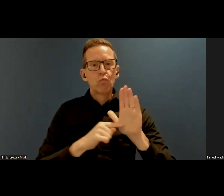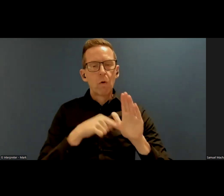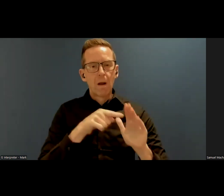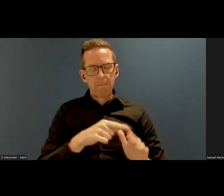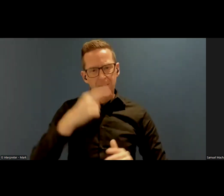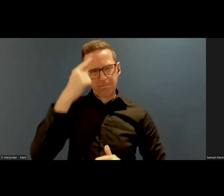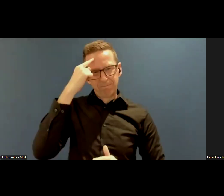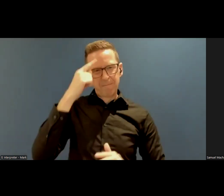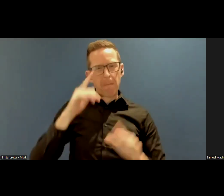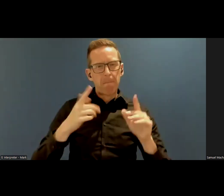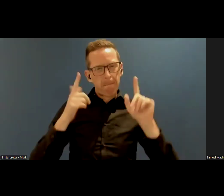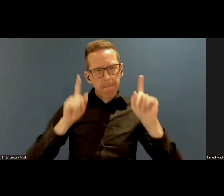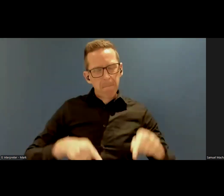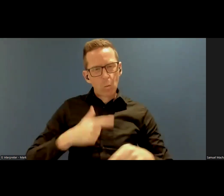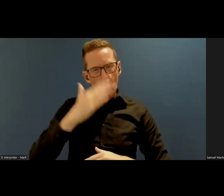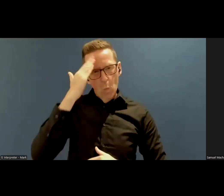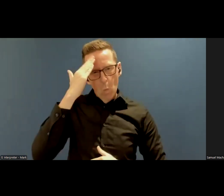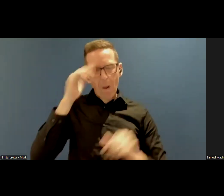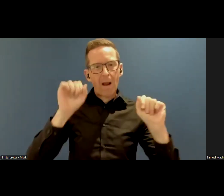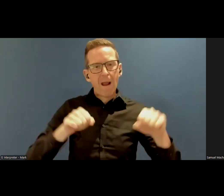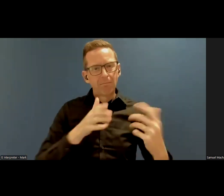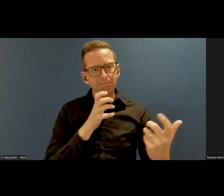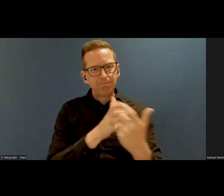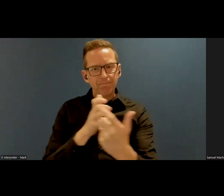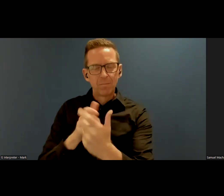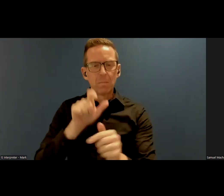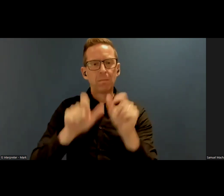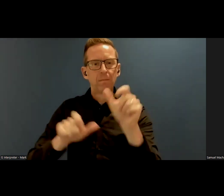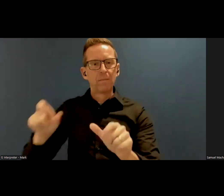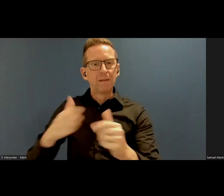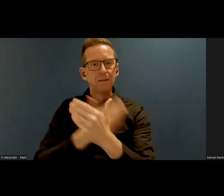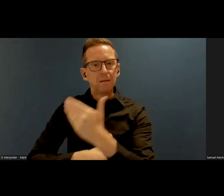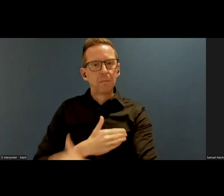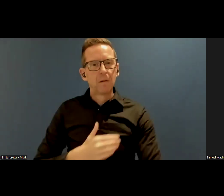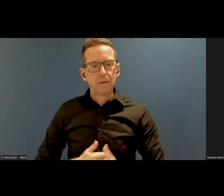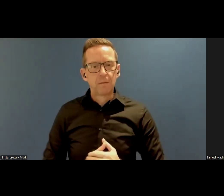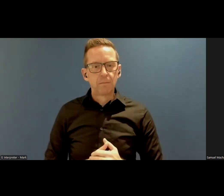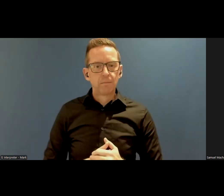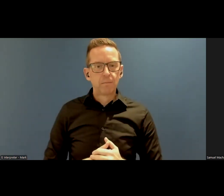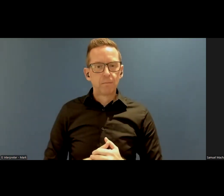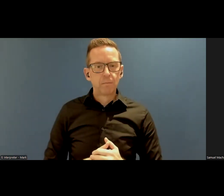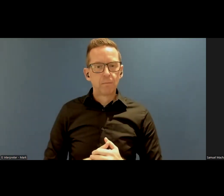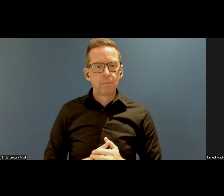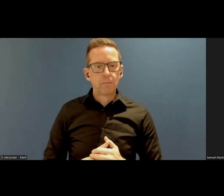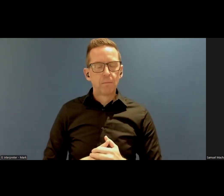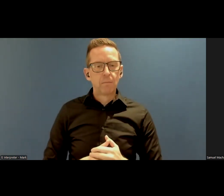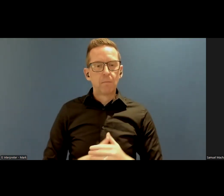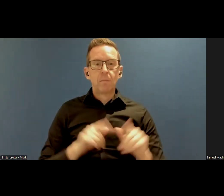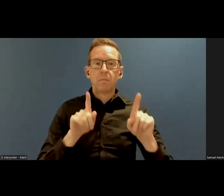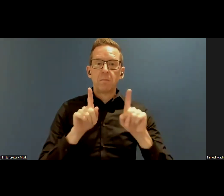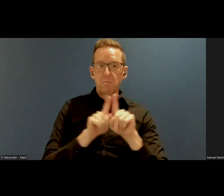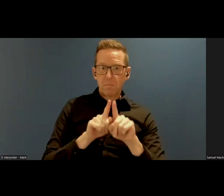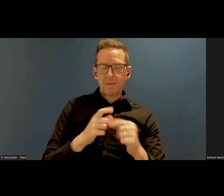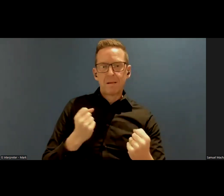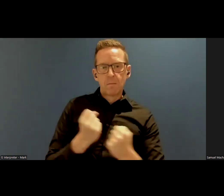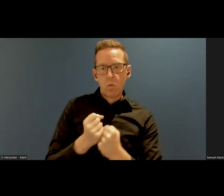of persons with disabilities. And also now the micro grants can support the entrepreneurship programs to support persons